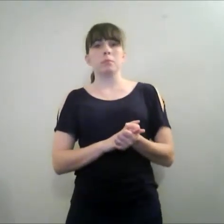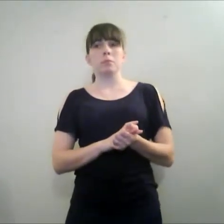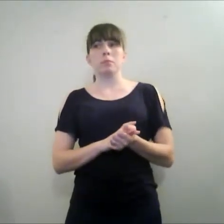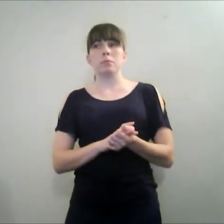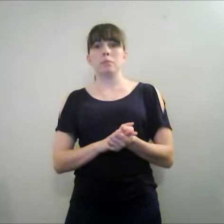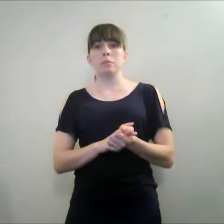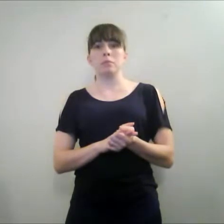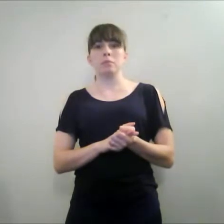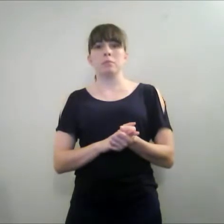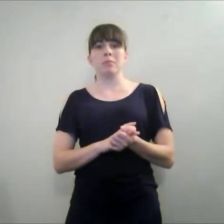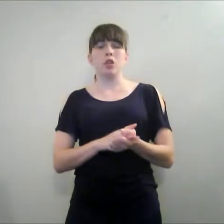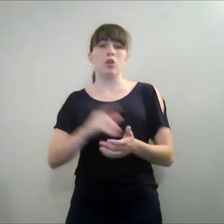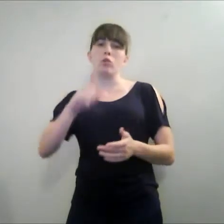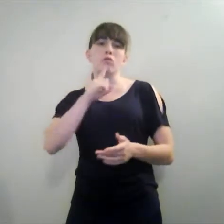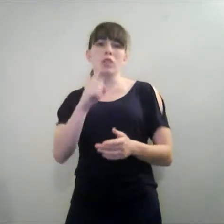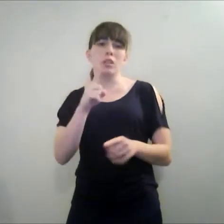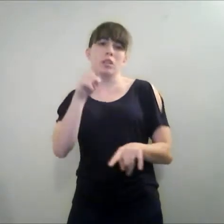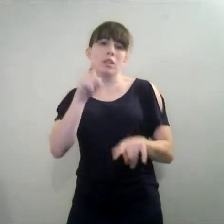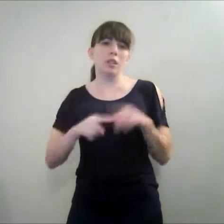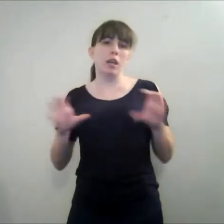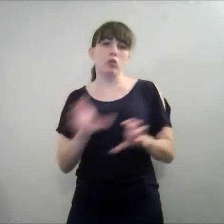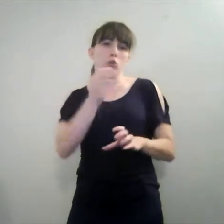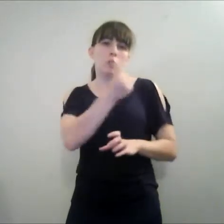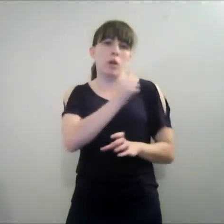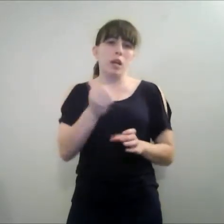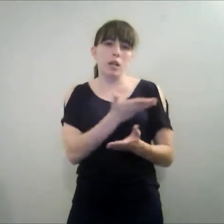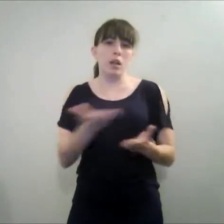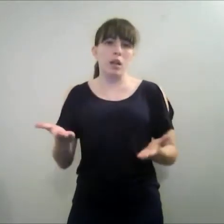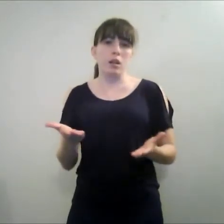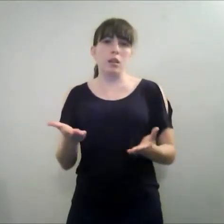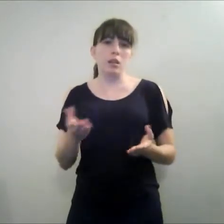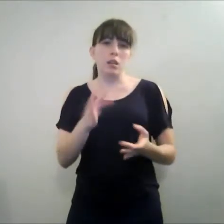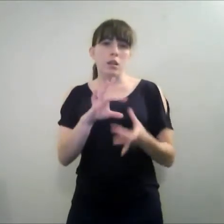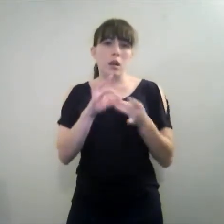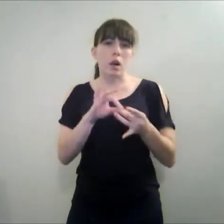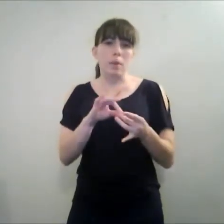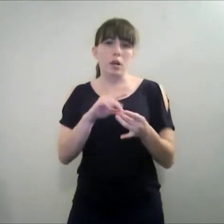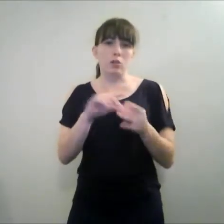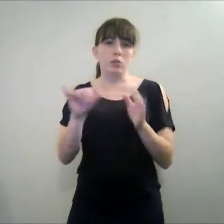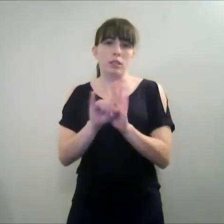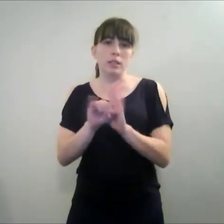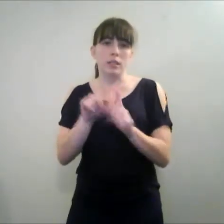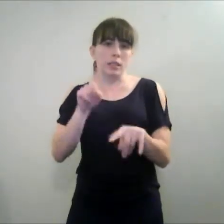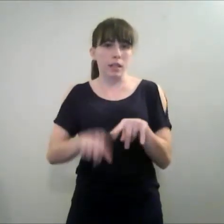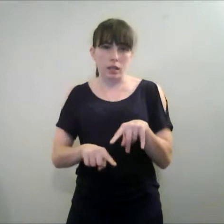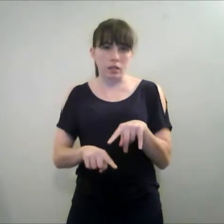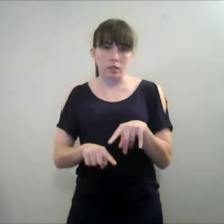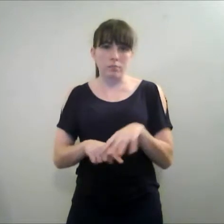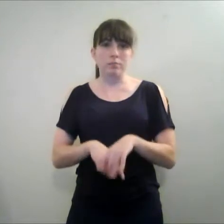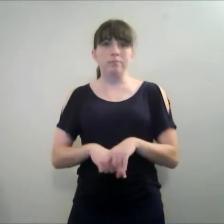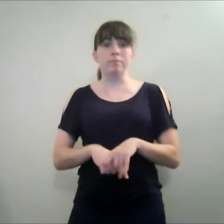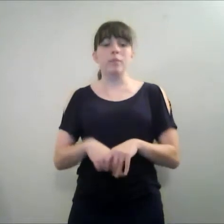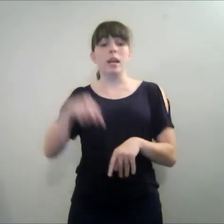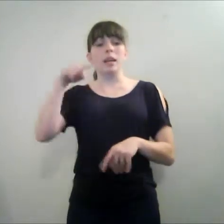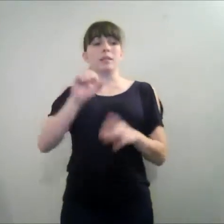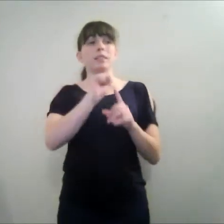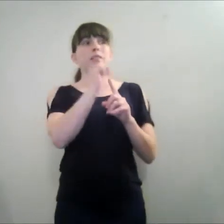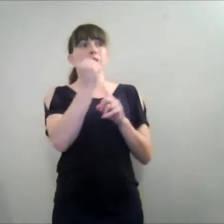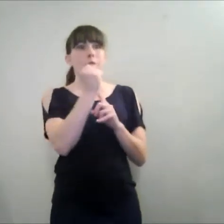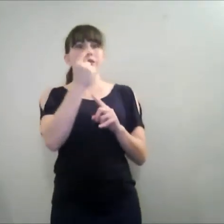in these circumstances, I turn to Doctor Who. Because in this, as in so many other walks of life, Doctor Who has already